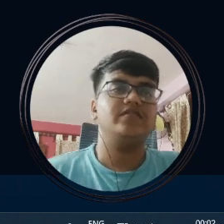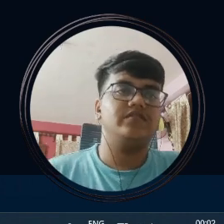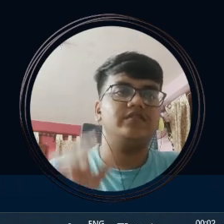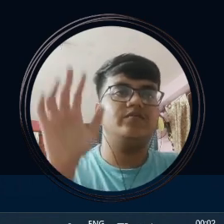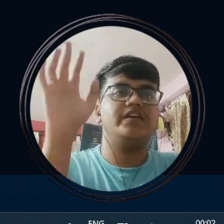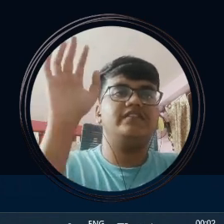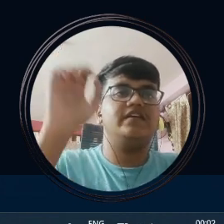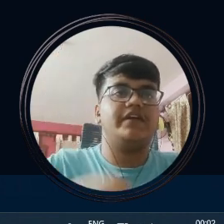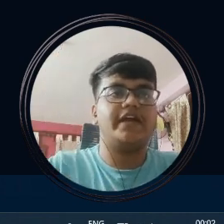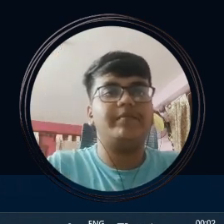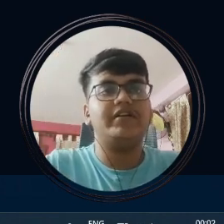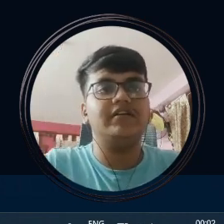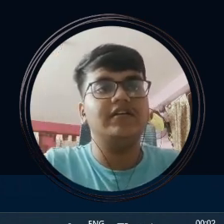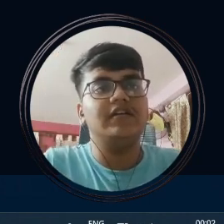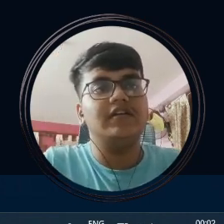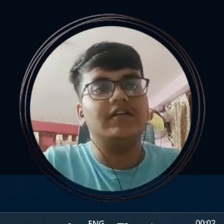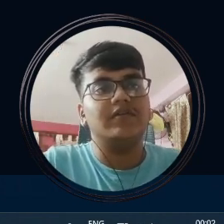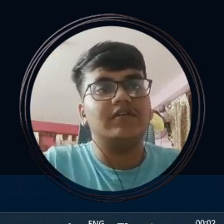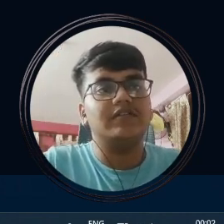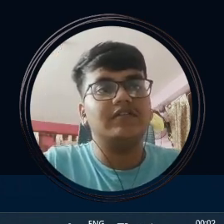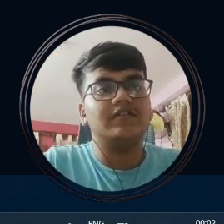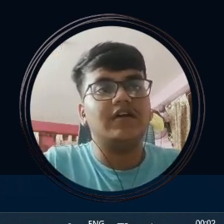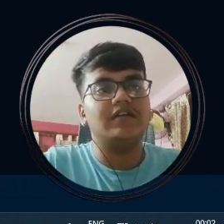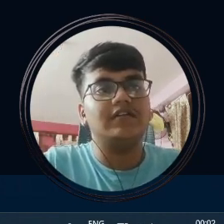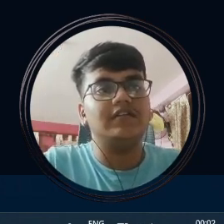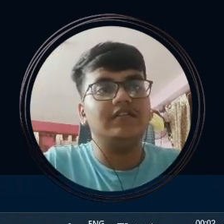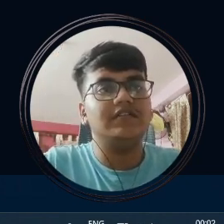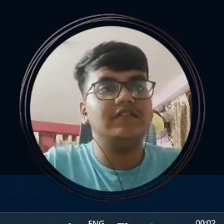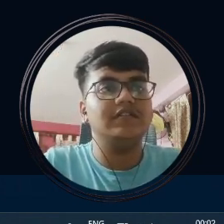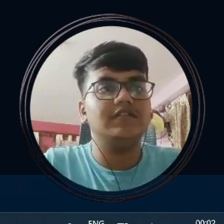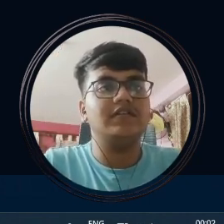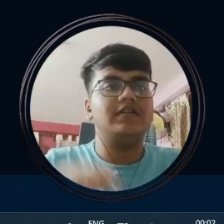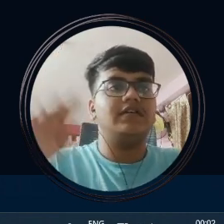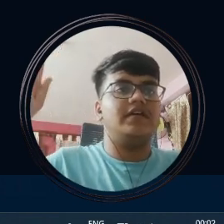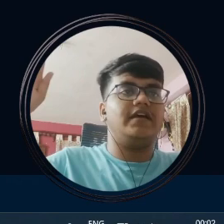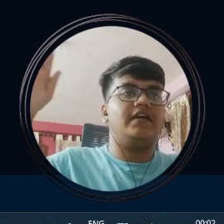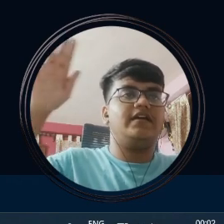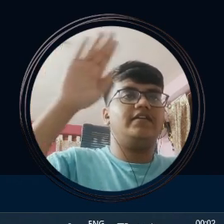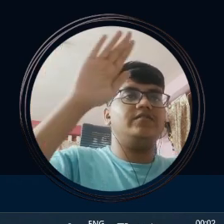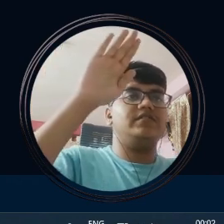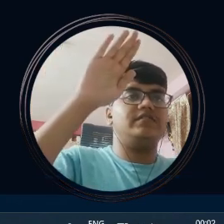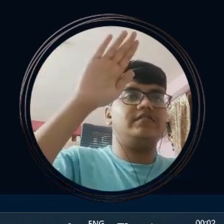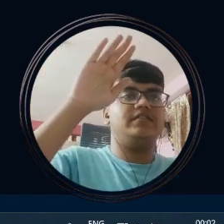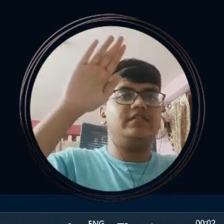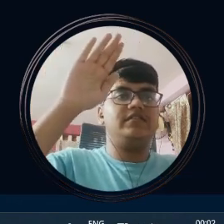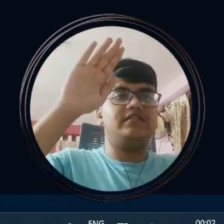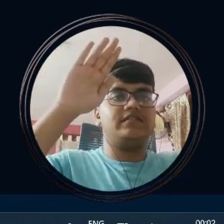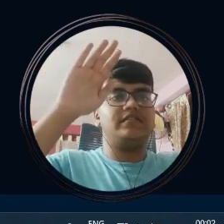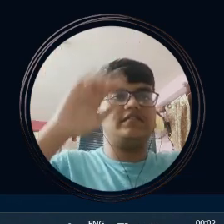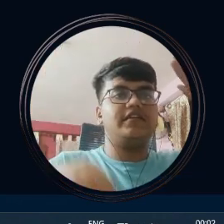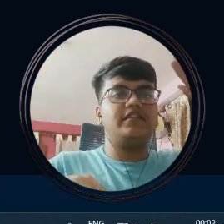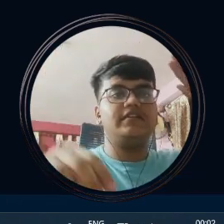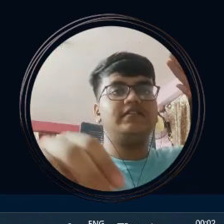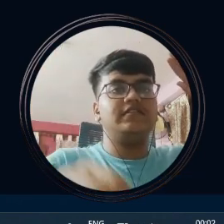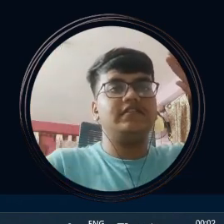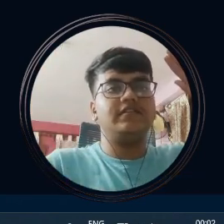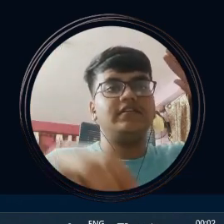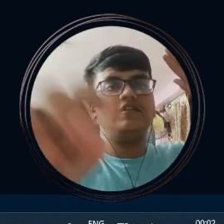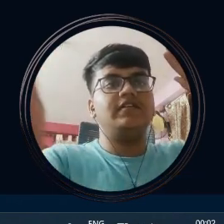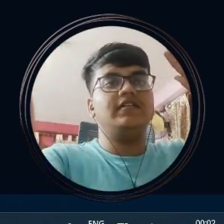and as you can see, we can see our camera. I'm going to start it, and you'll see just in a